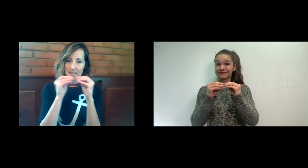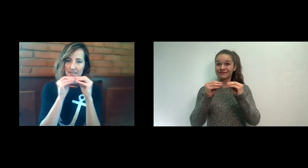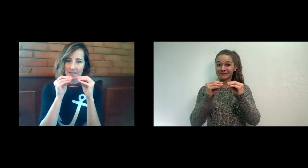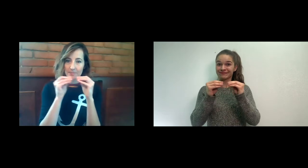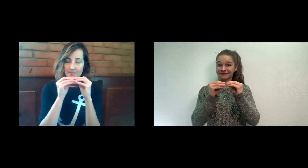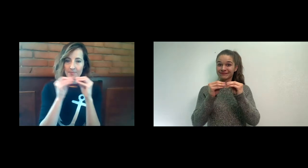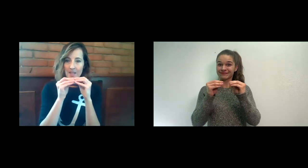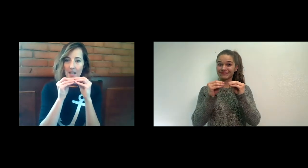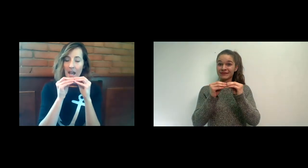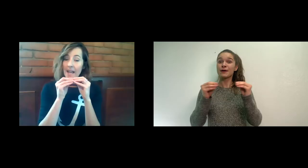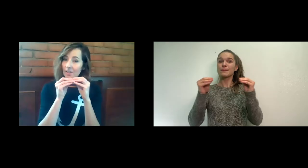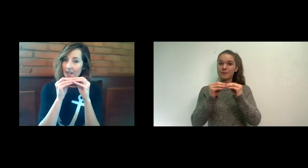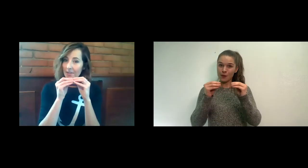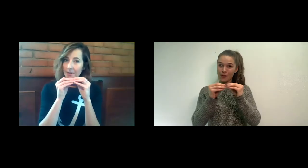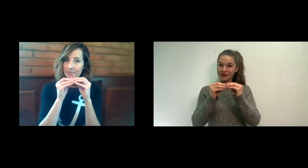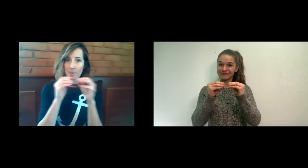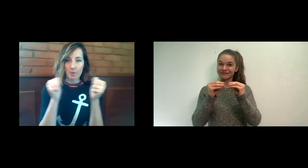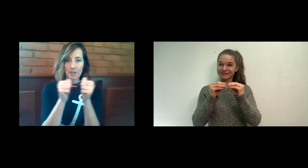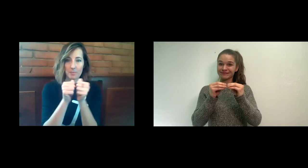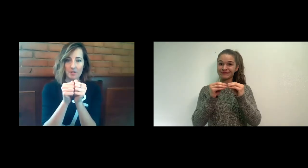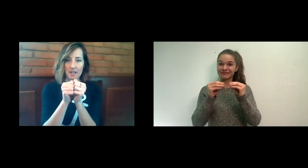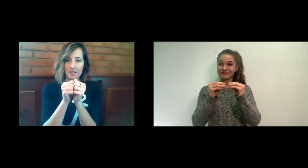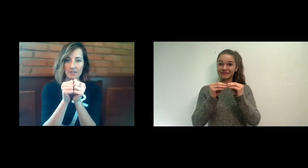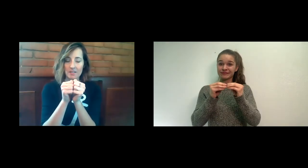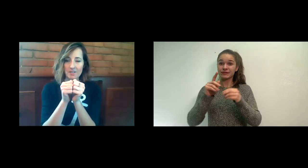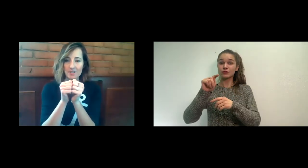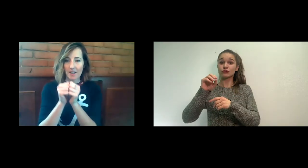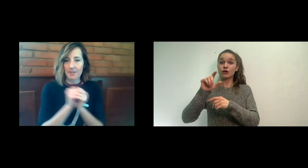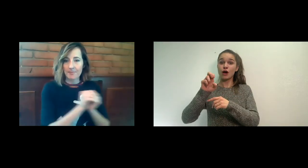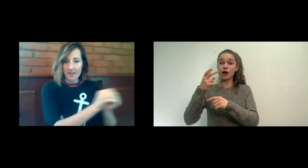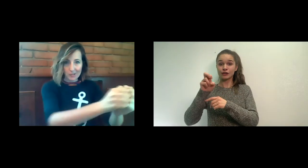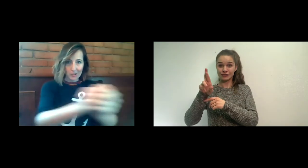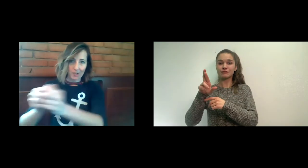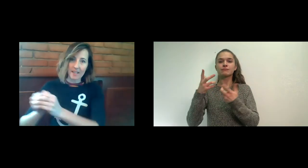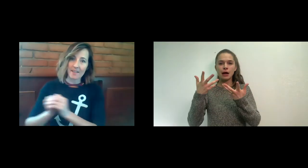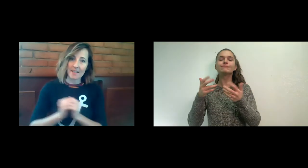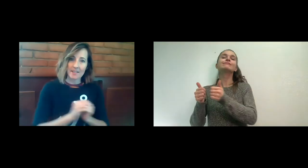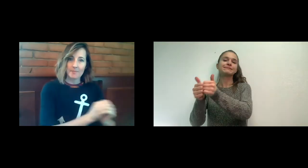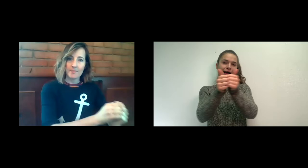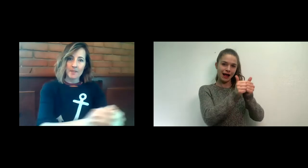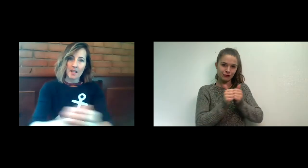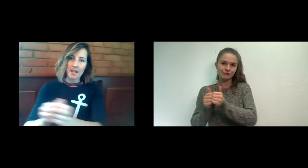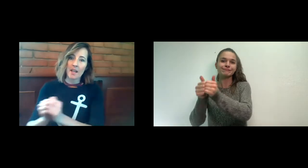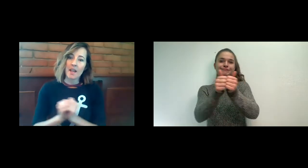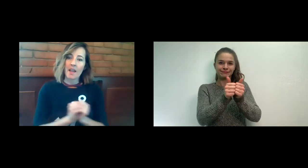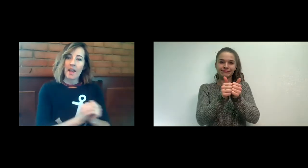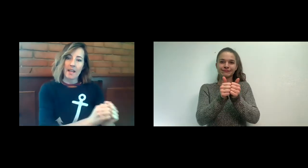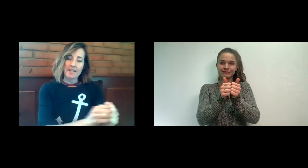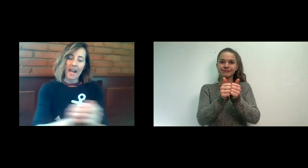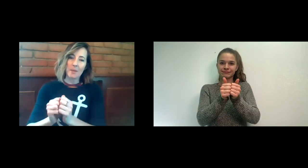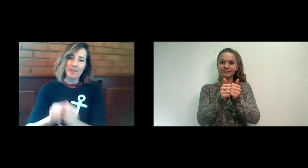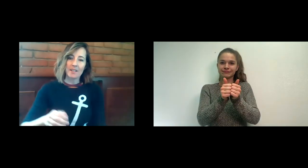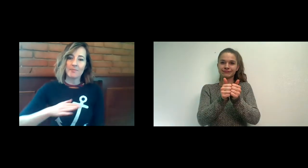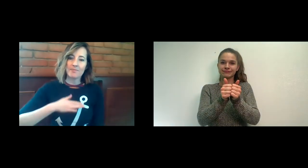More, please. And together, we're going to put our knuckles together and stir like this.